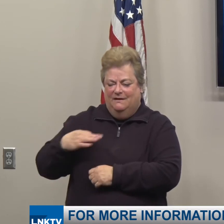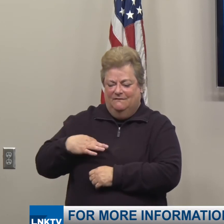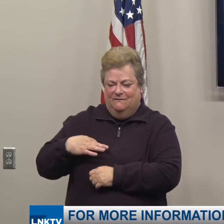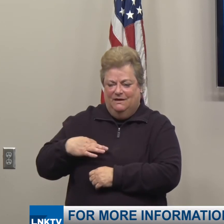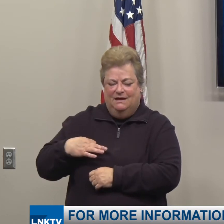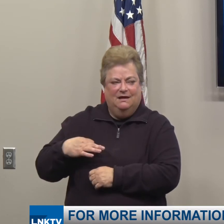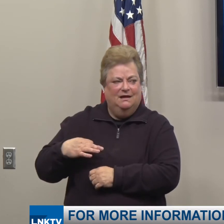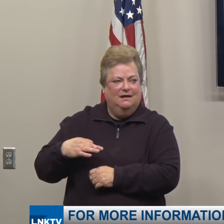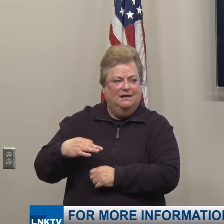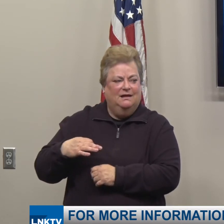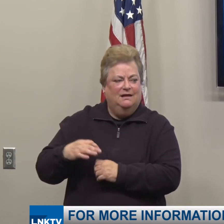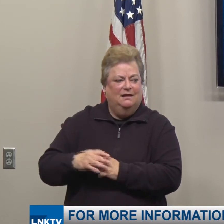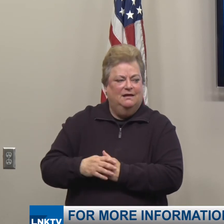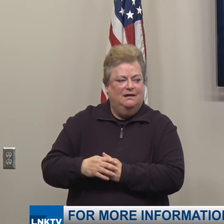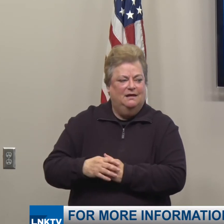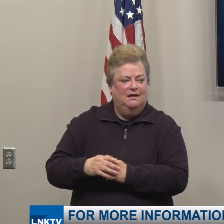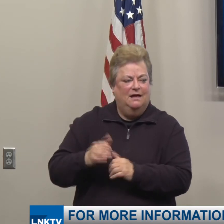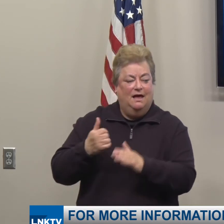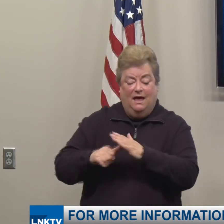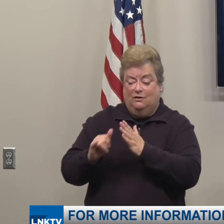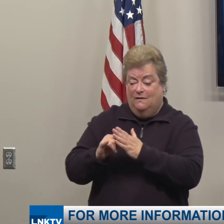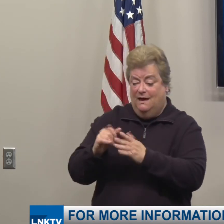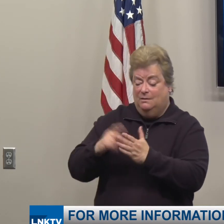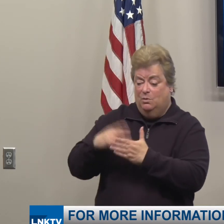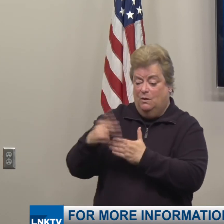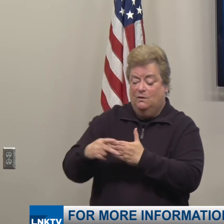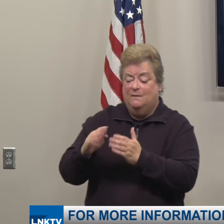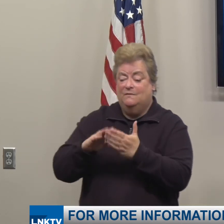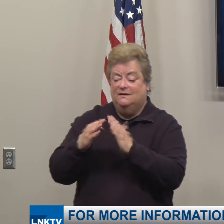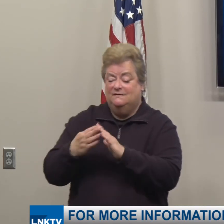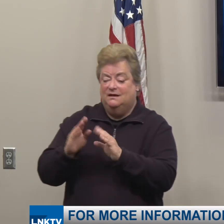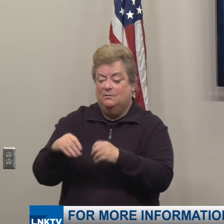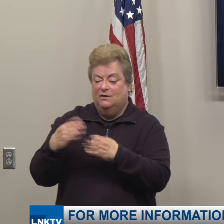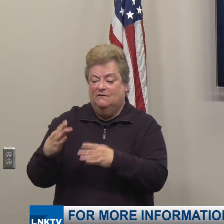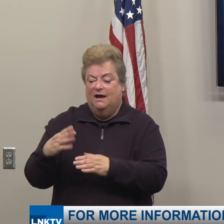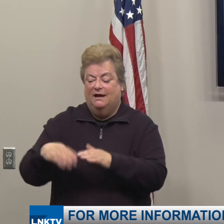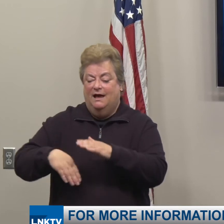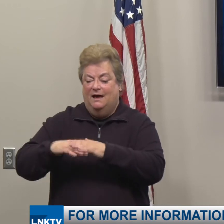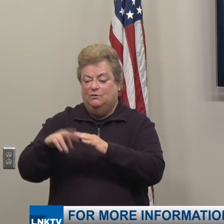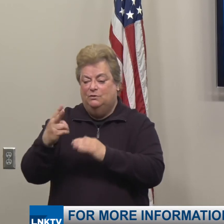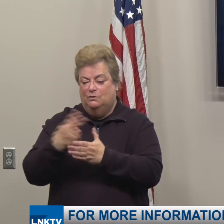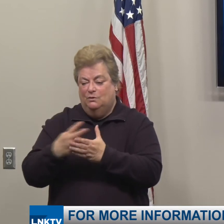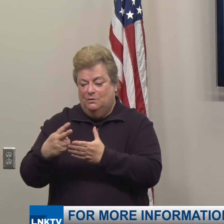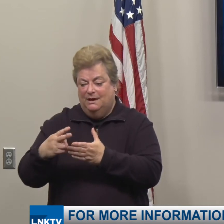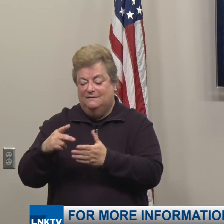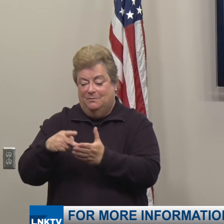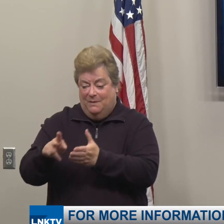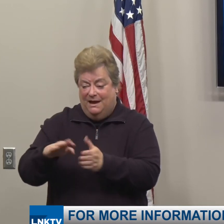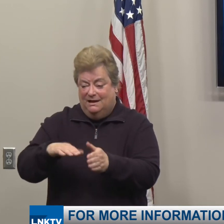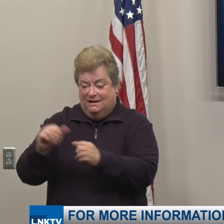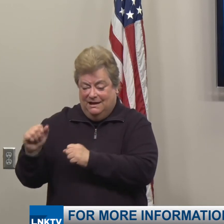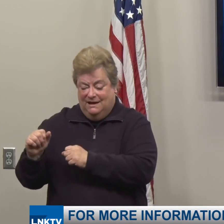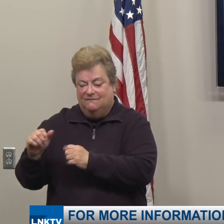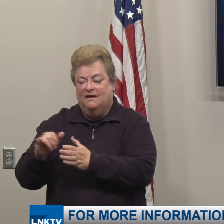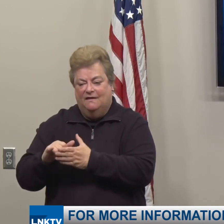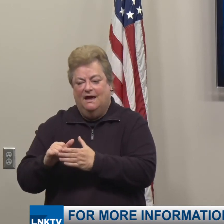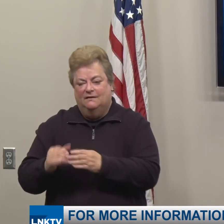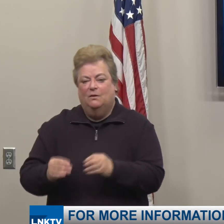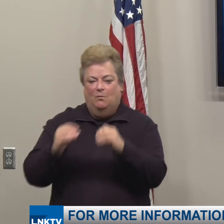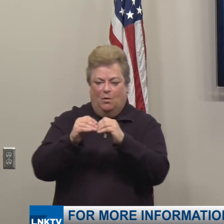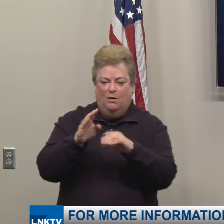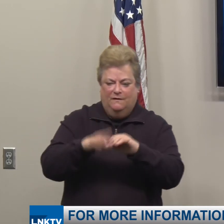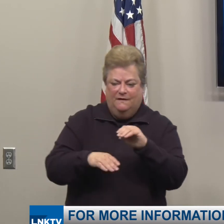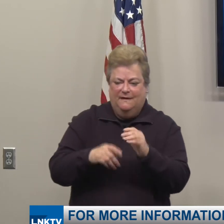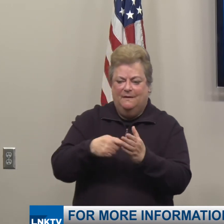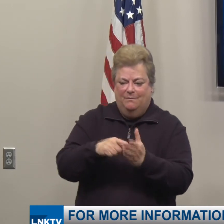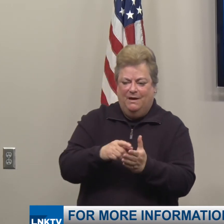Paid Pandemic Leave Program. Under this program, the city provided up to 2 weeks of paid leave to city employees, which was over and above the 2 weeks of paid leave